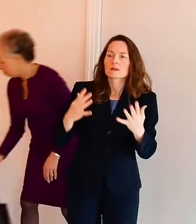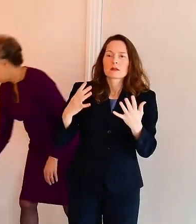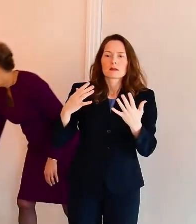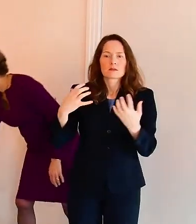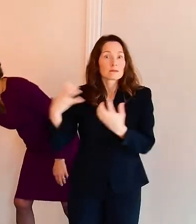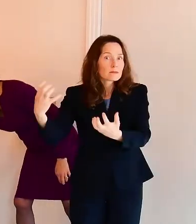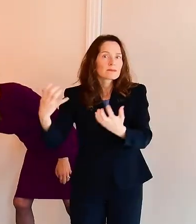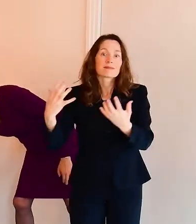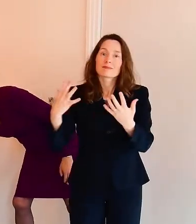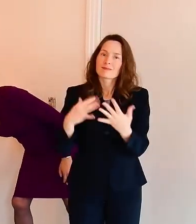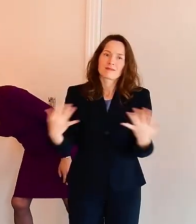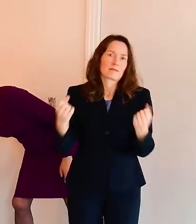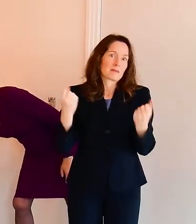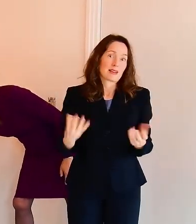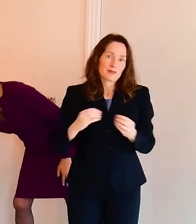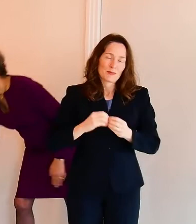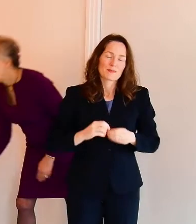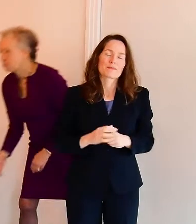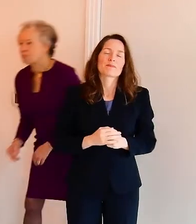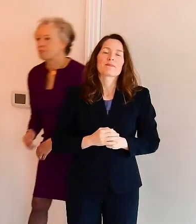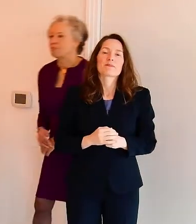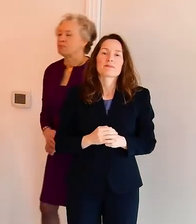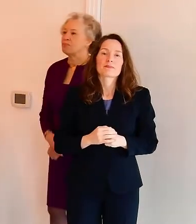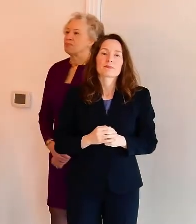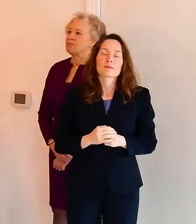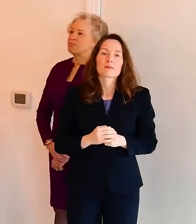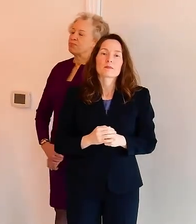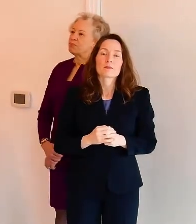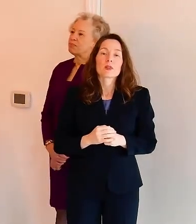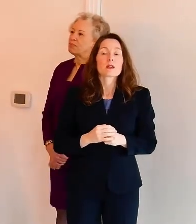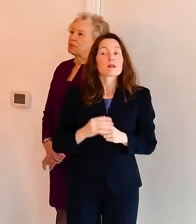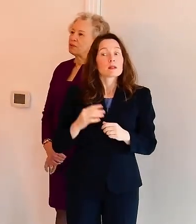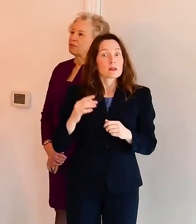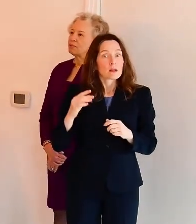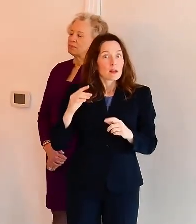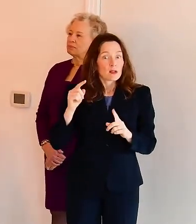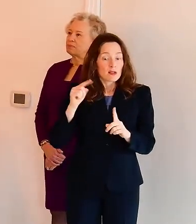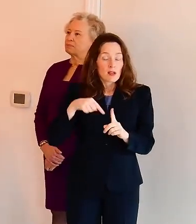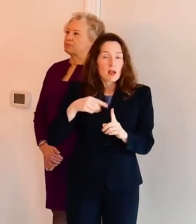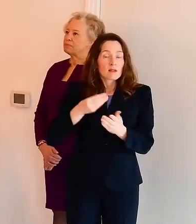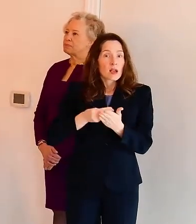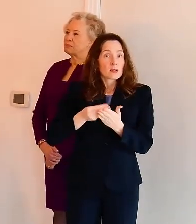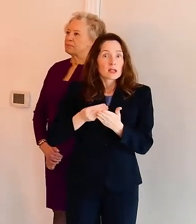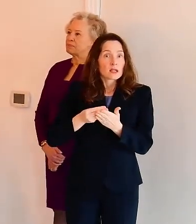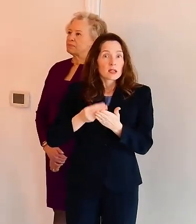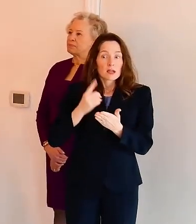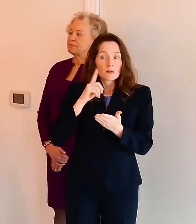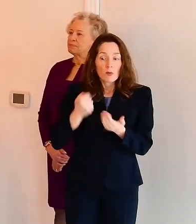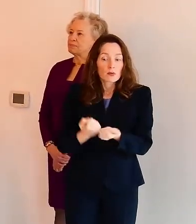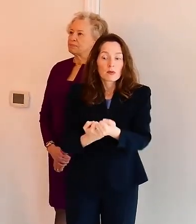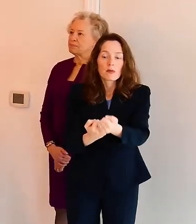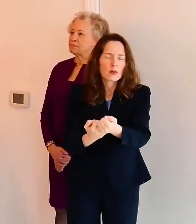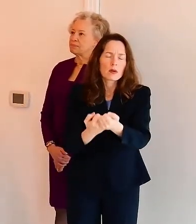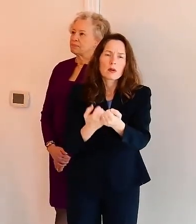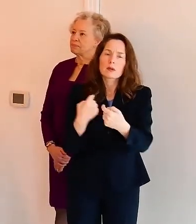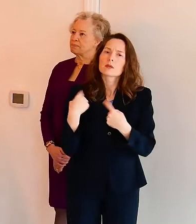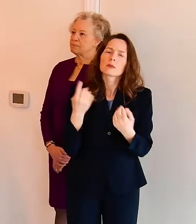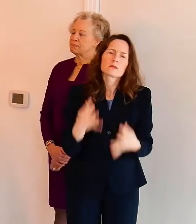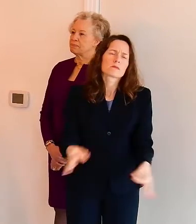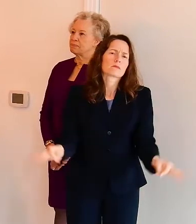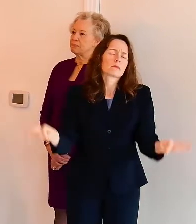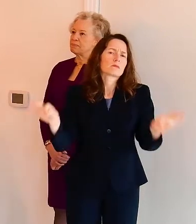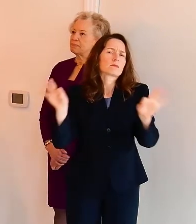more. This funding has been critical on our road to recovery. But as we